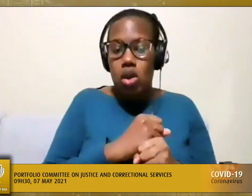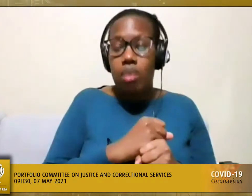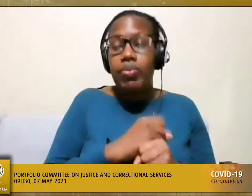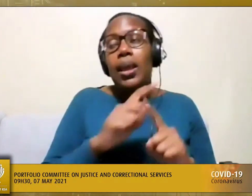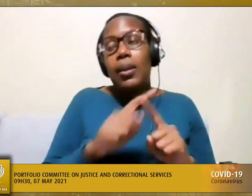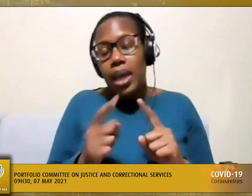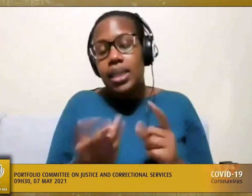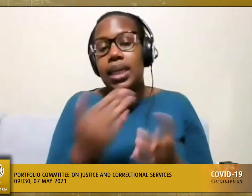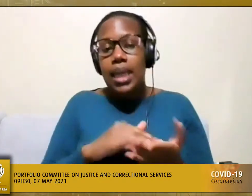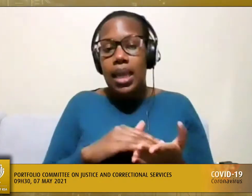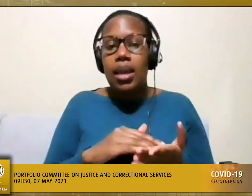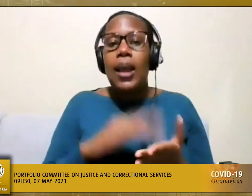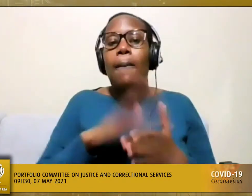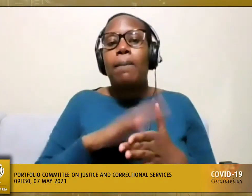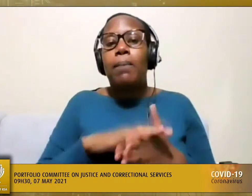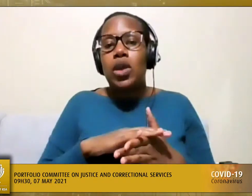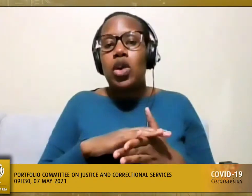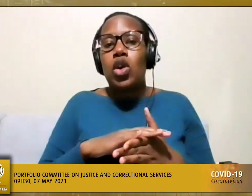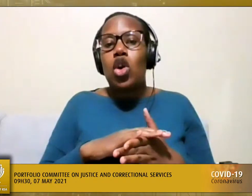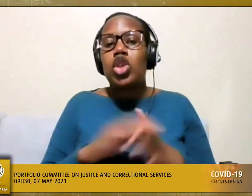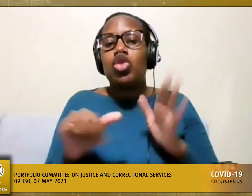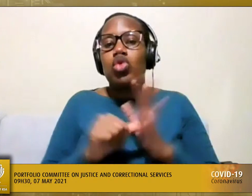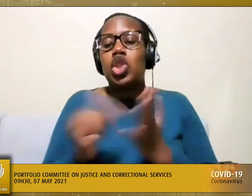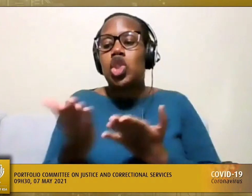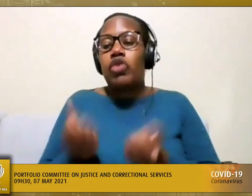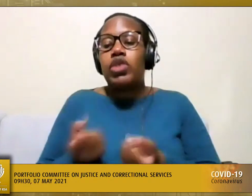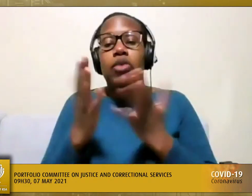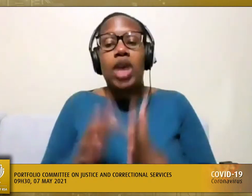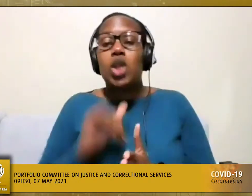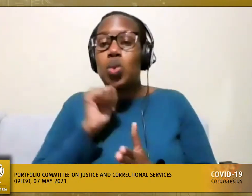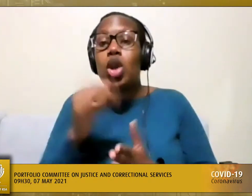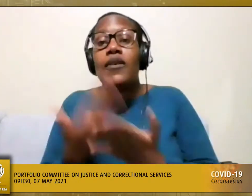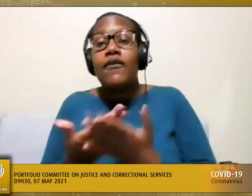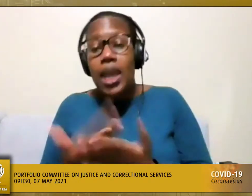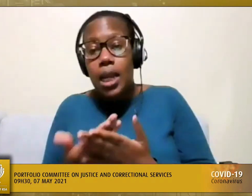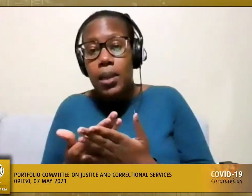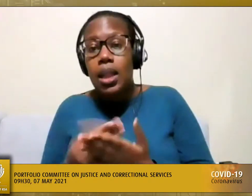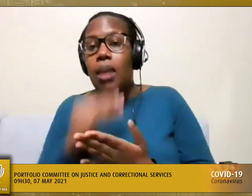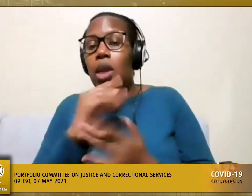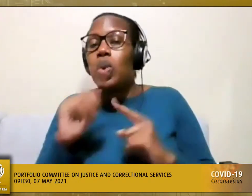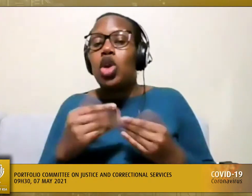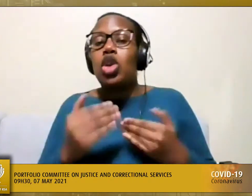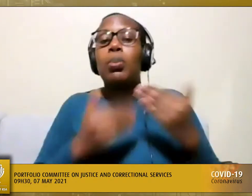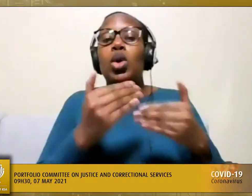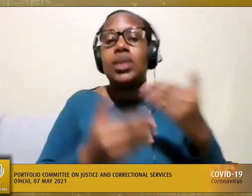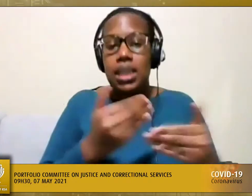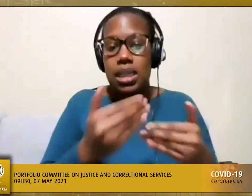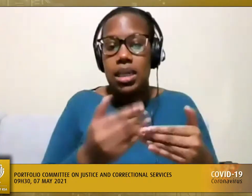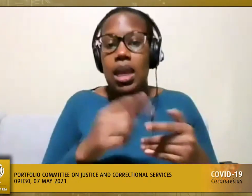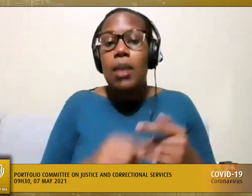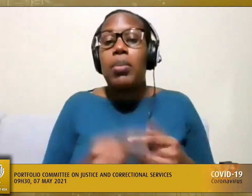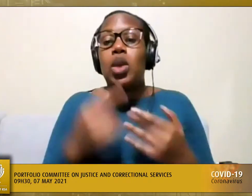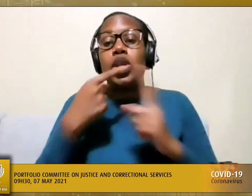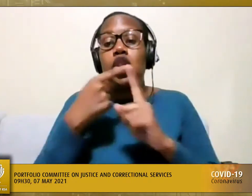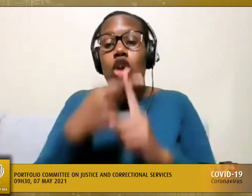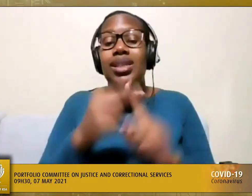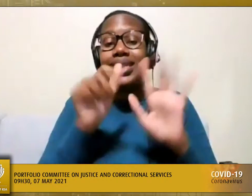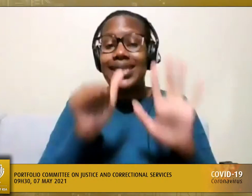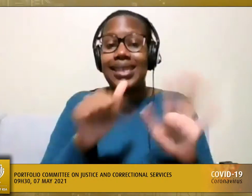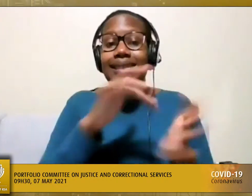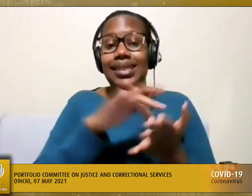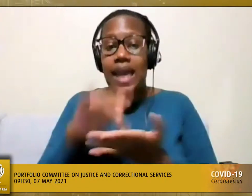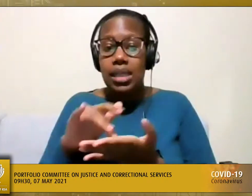to the unavailability of crucial service providers we could not proceed with that but we're targeting six sides which is actually